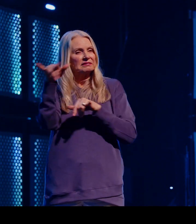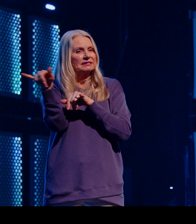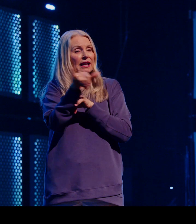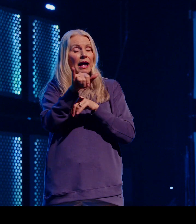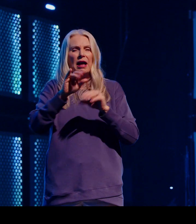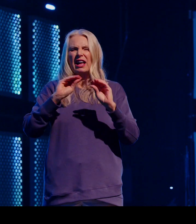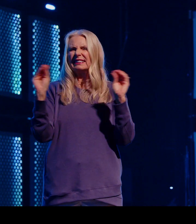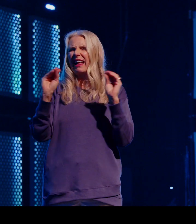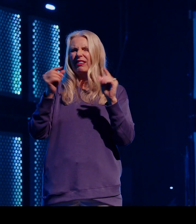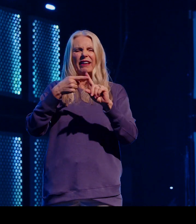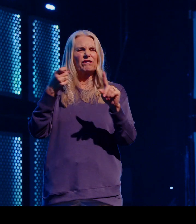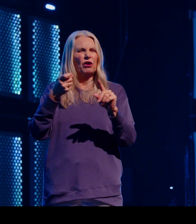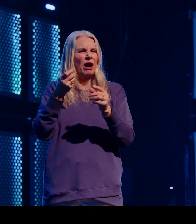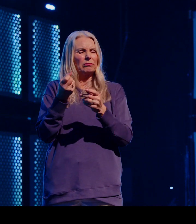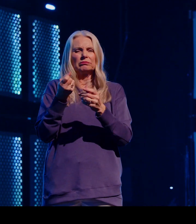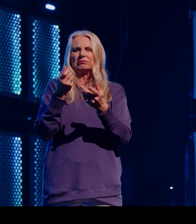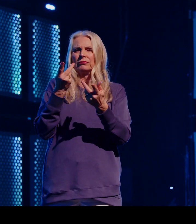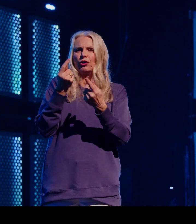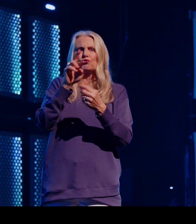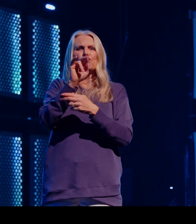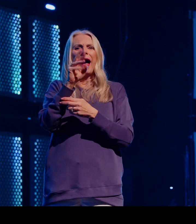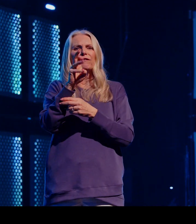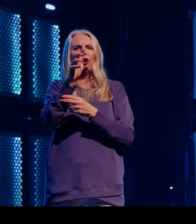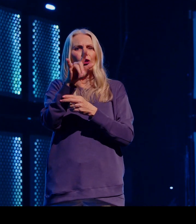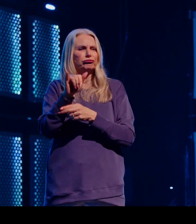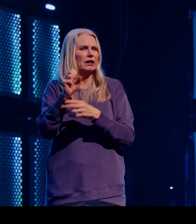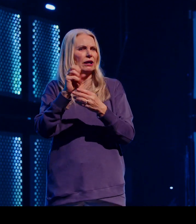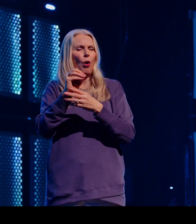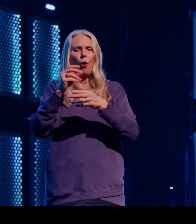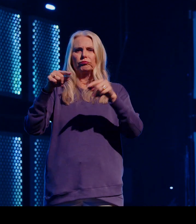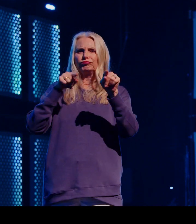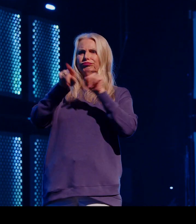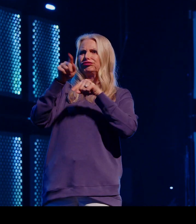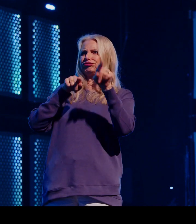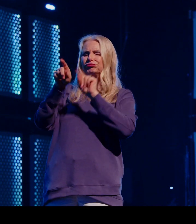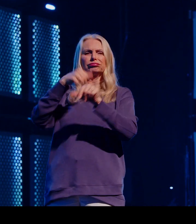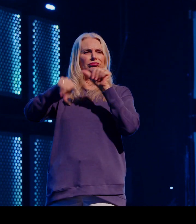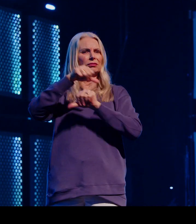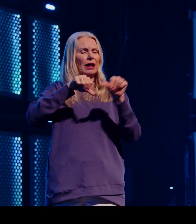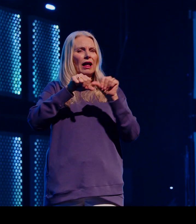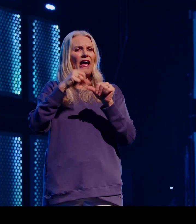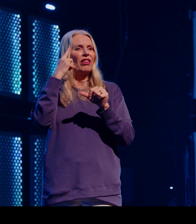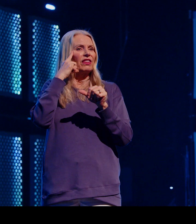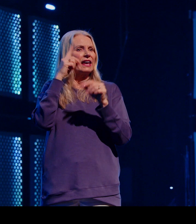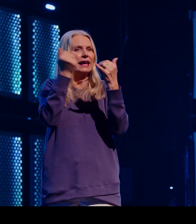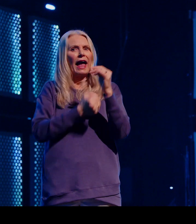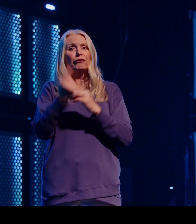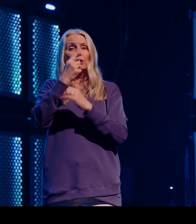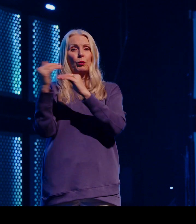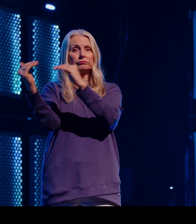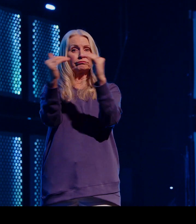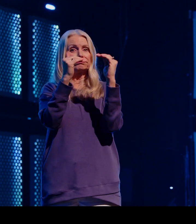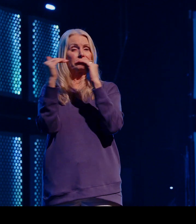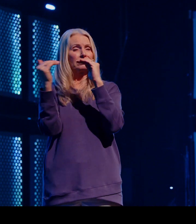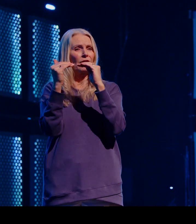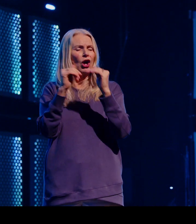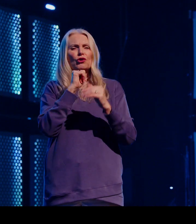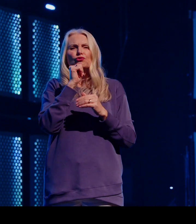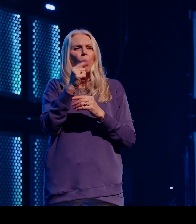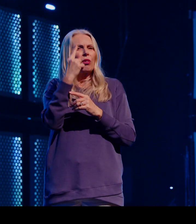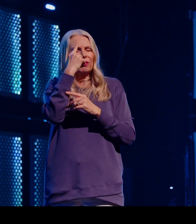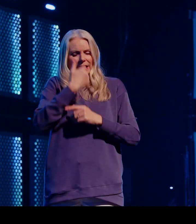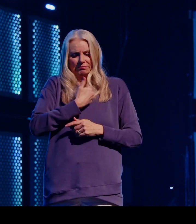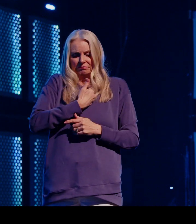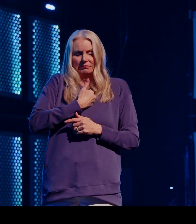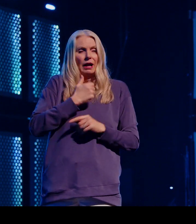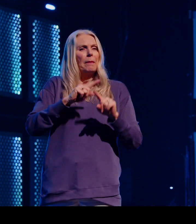from rivalry or conceit, but in humility count others more significant than yourselves. Let each of you look not only to his own interest, but also to